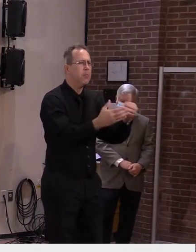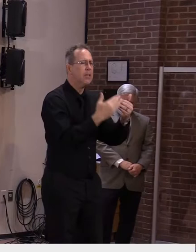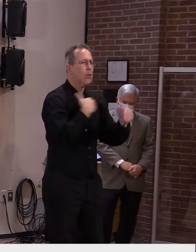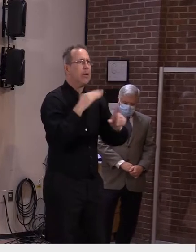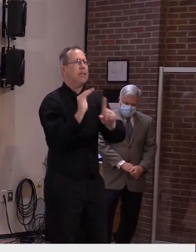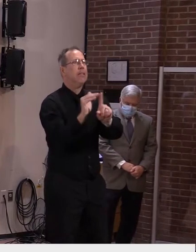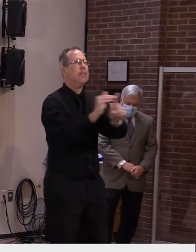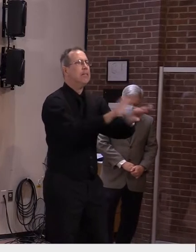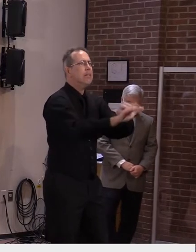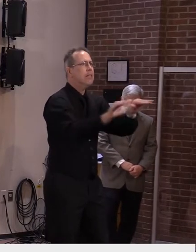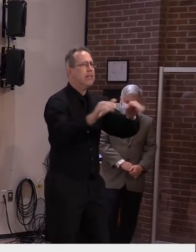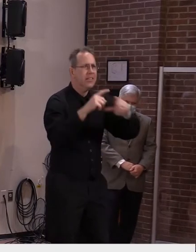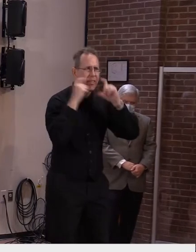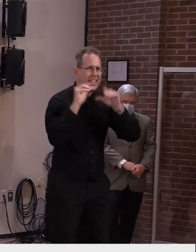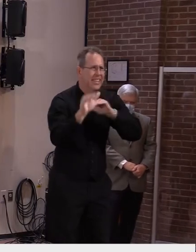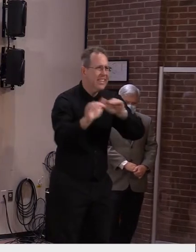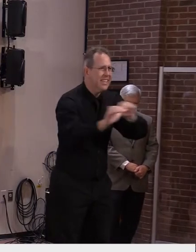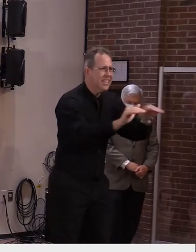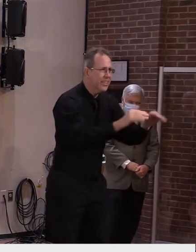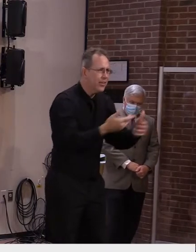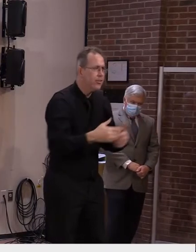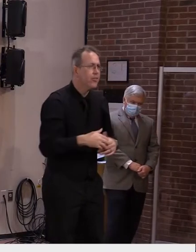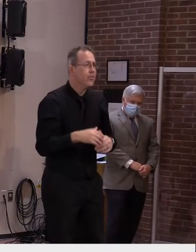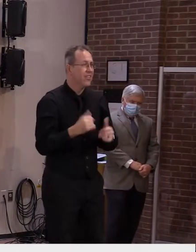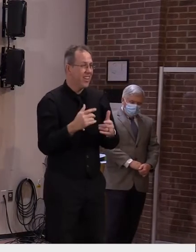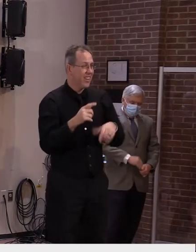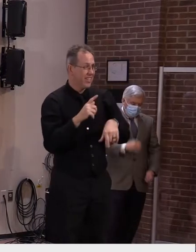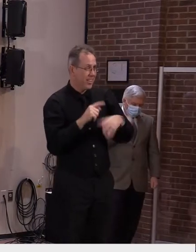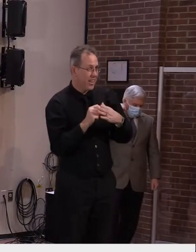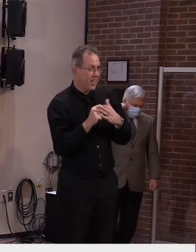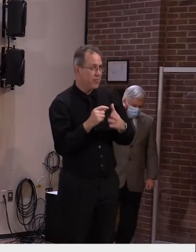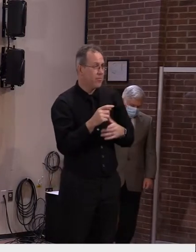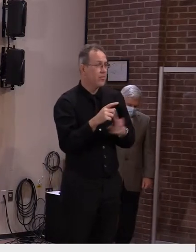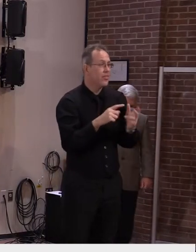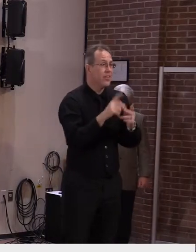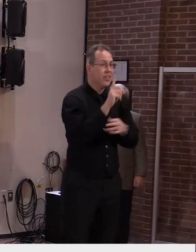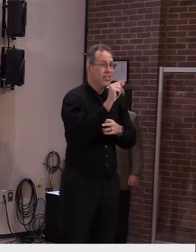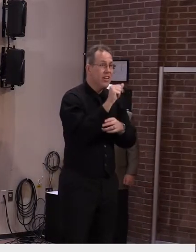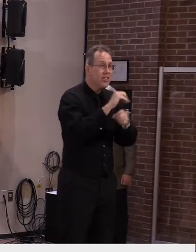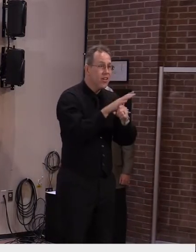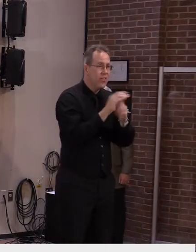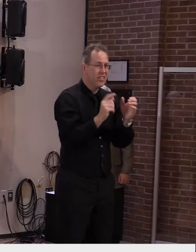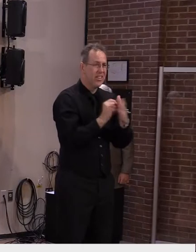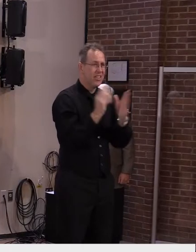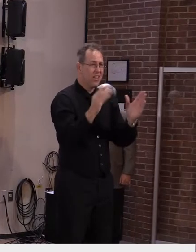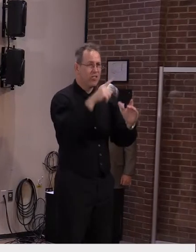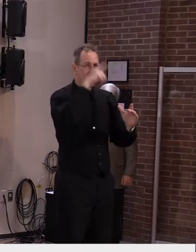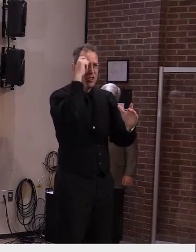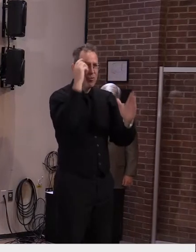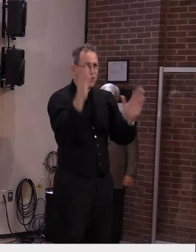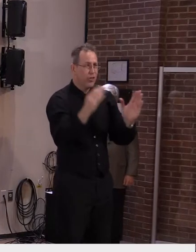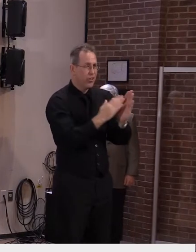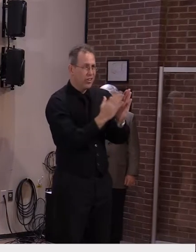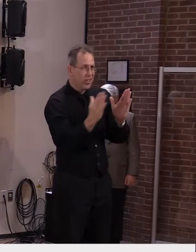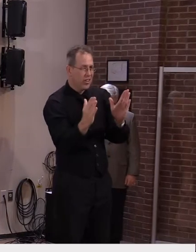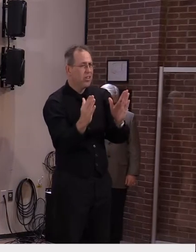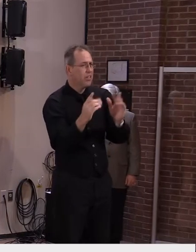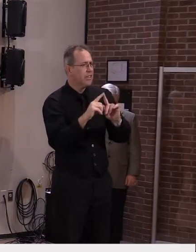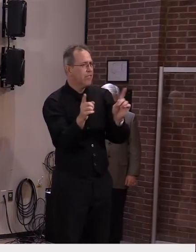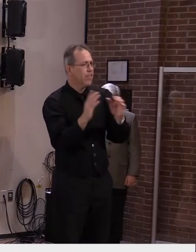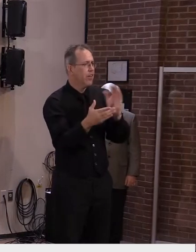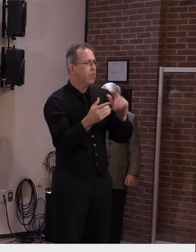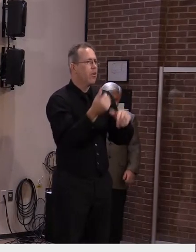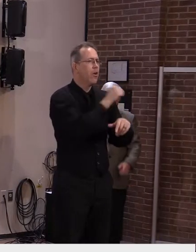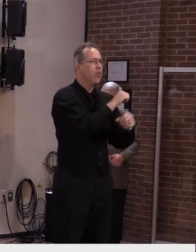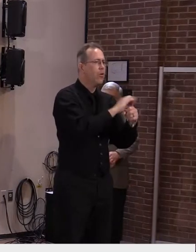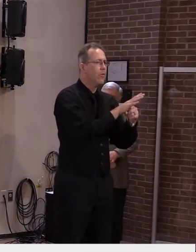in the Delta era. It would show all the same data that was predating the Delta era. And clearly, the main